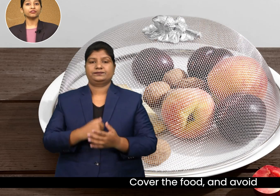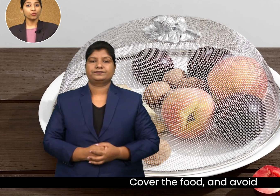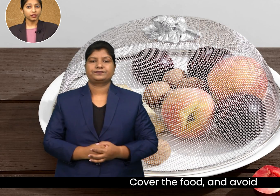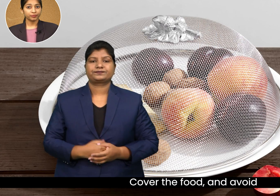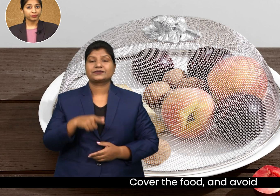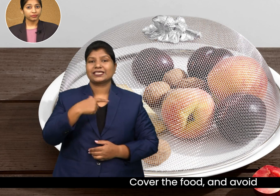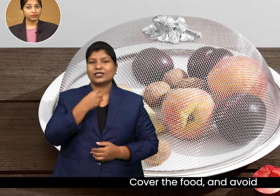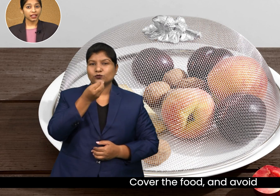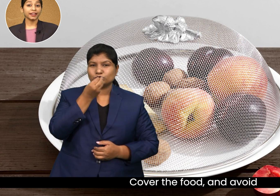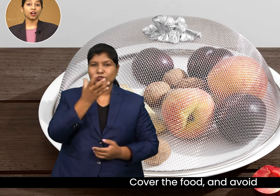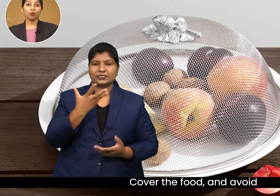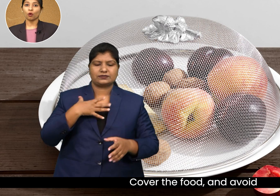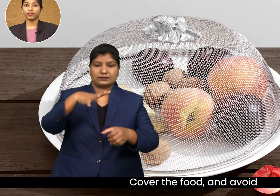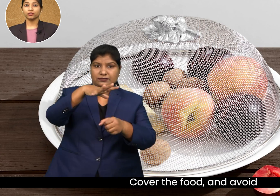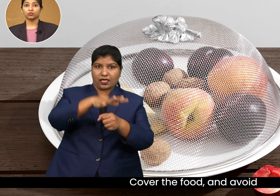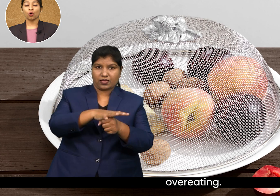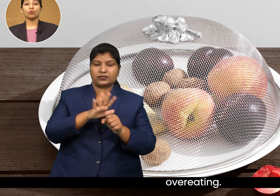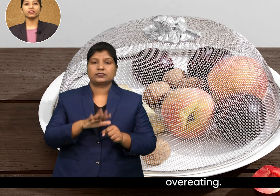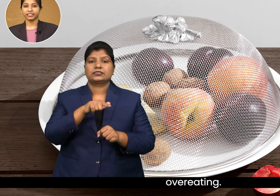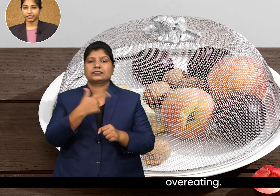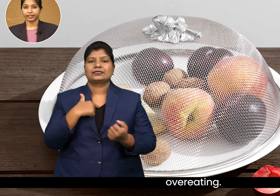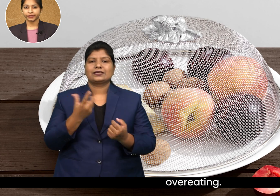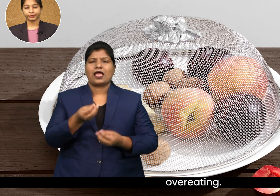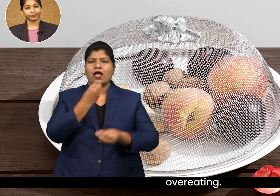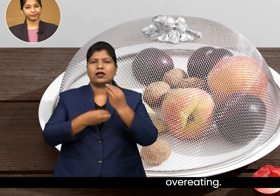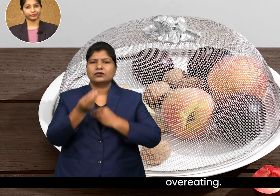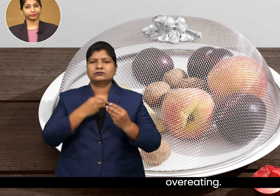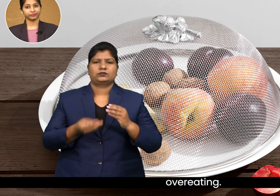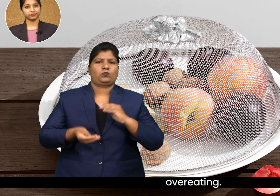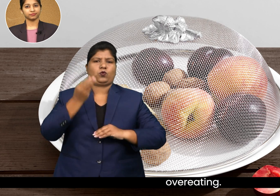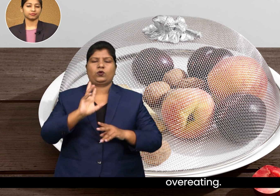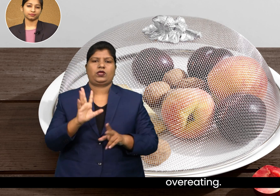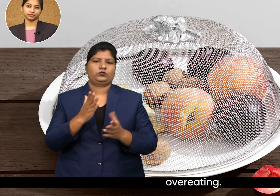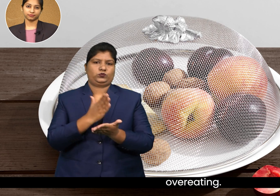Cover the food and avoid overeating.